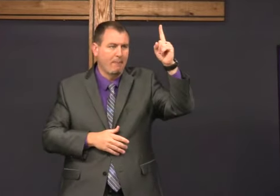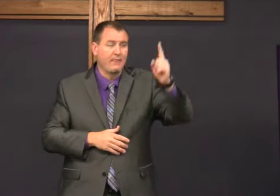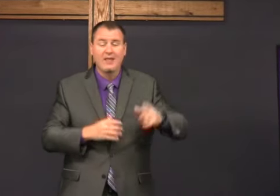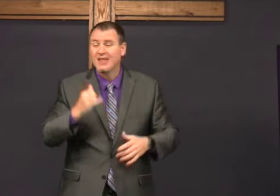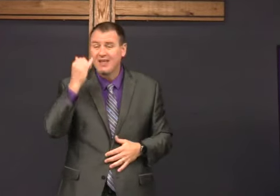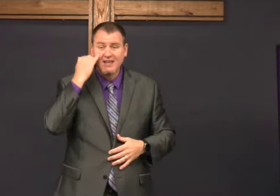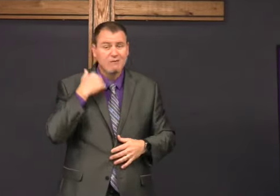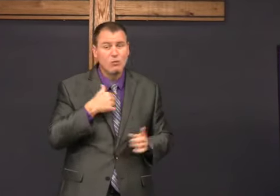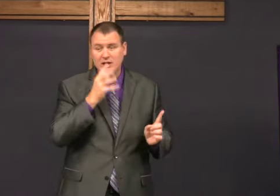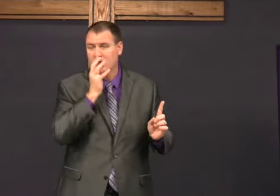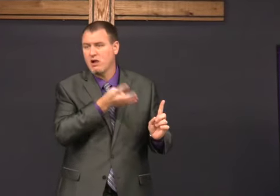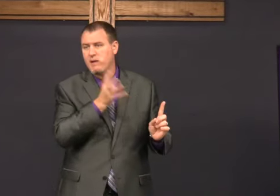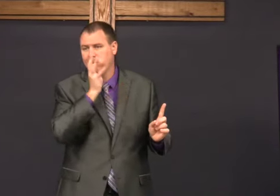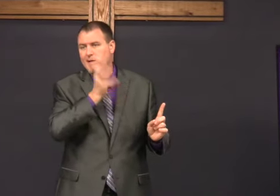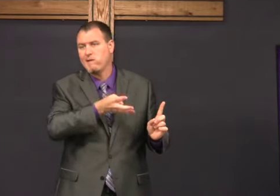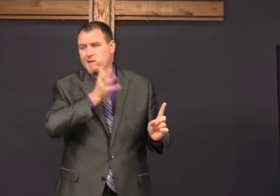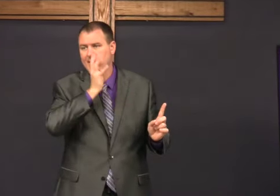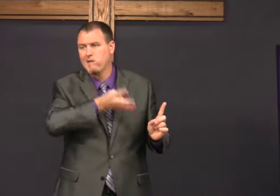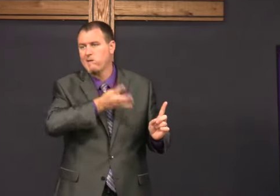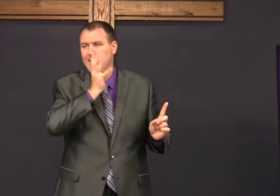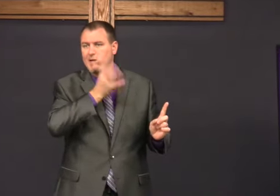serving him. And if we neglect it,